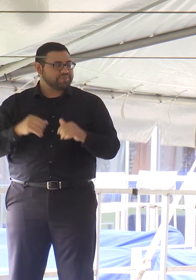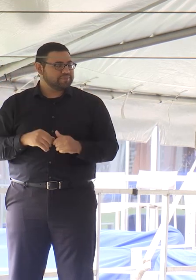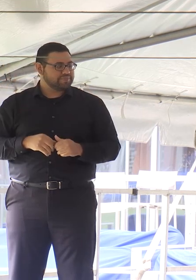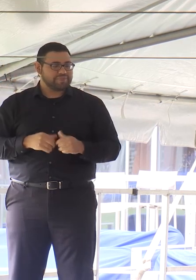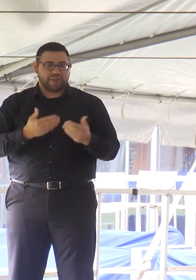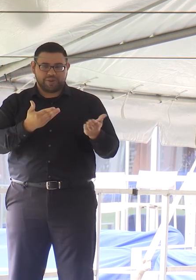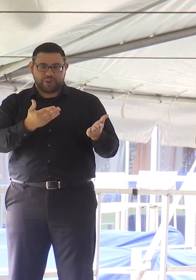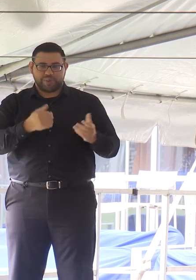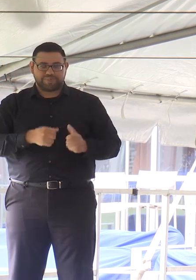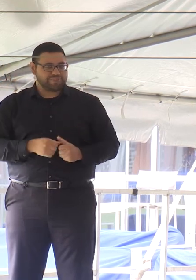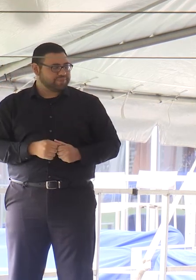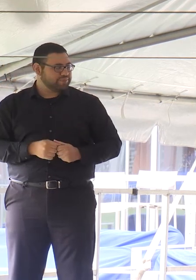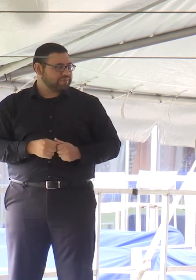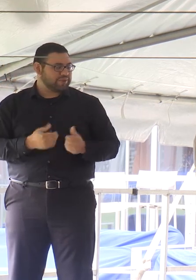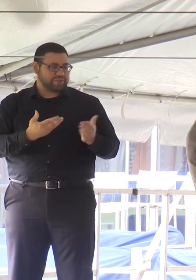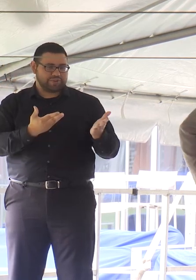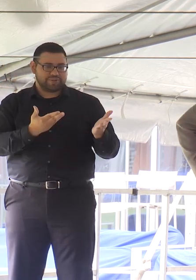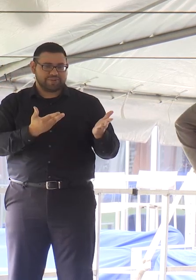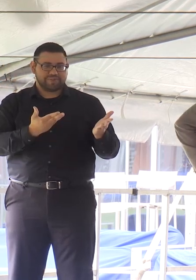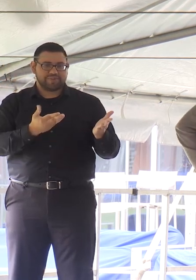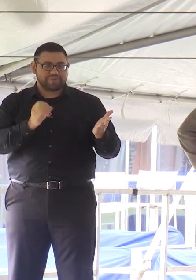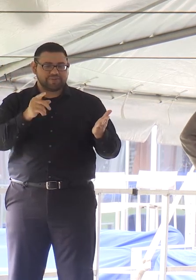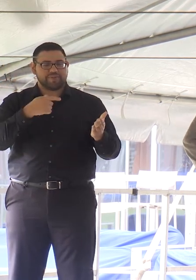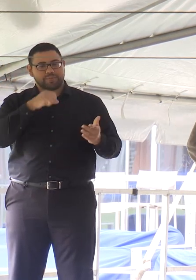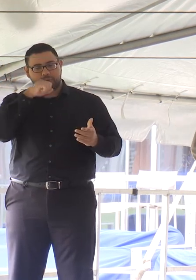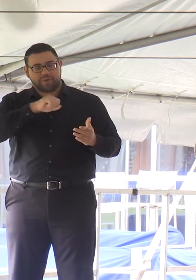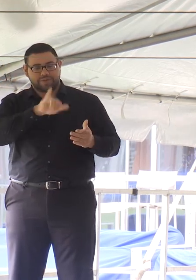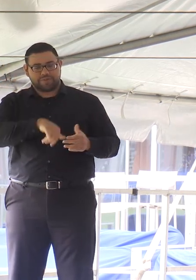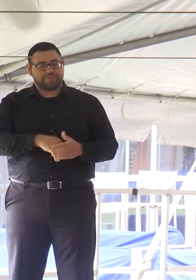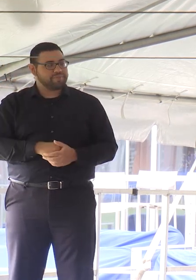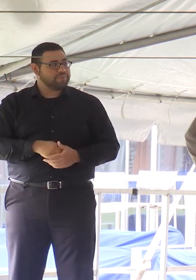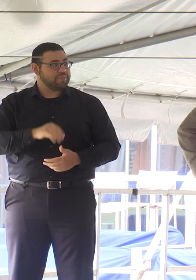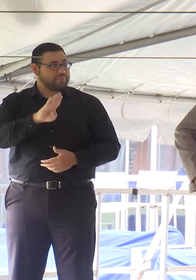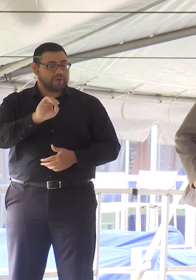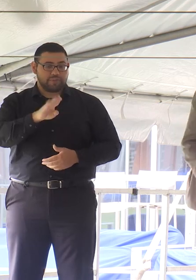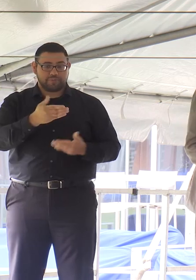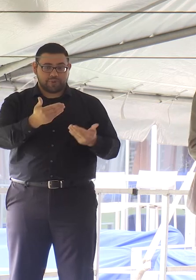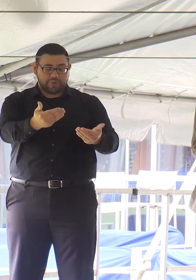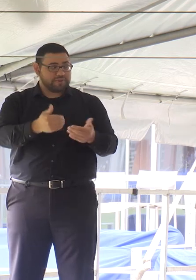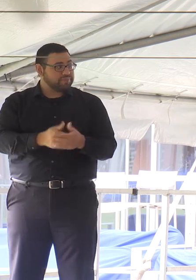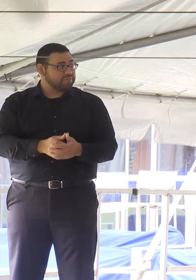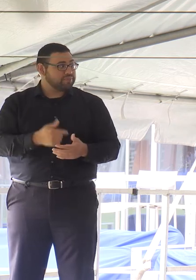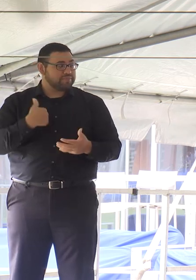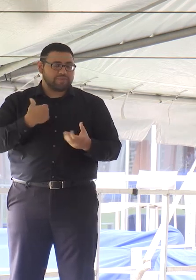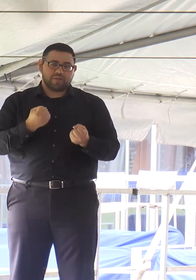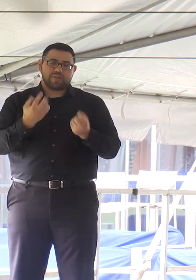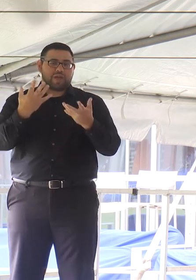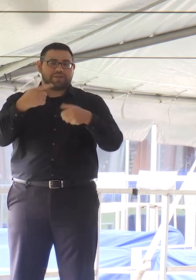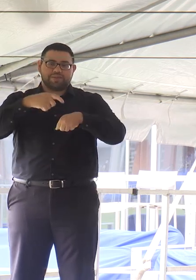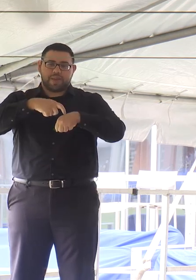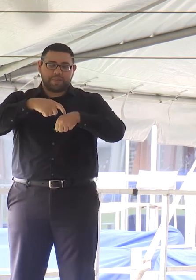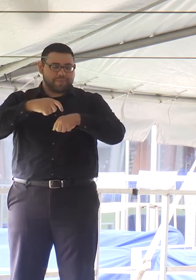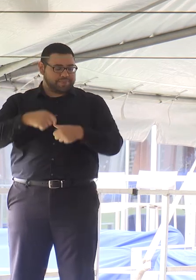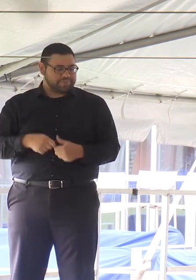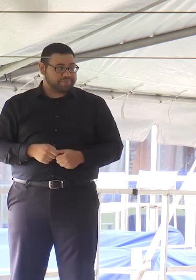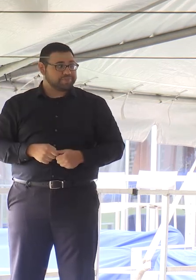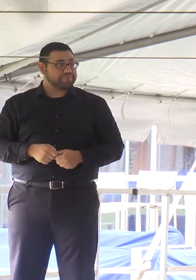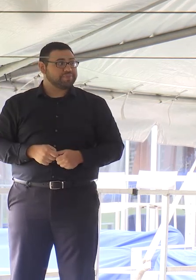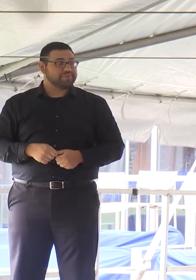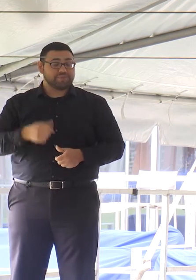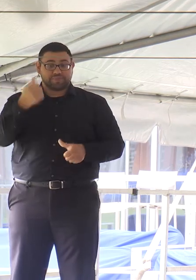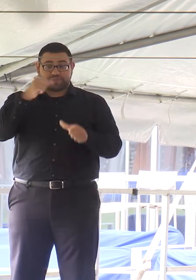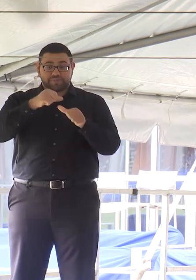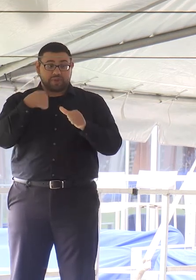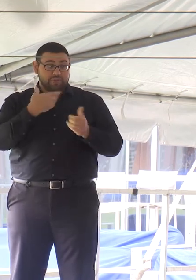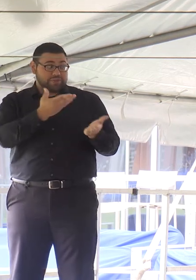There we go. Here you go. All right. I love it. Bob, go ahead. I'm taking over. Remember, I